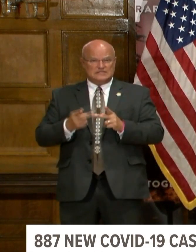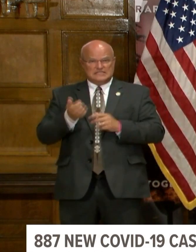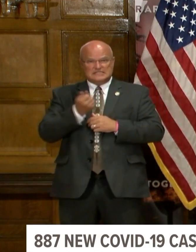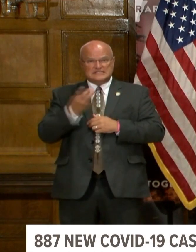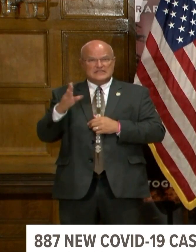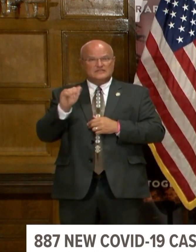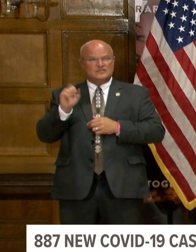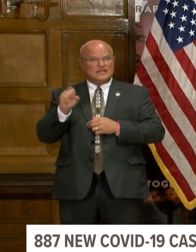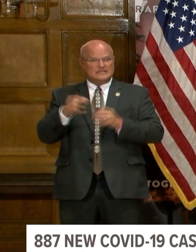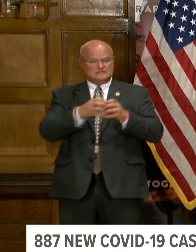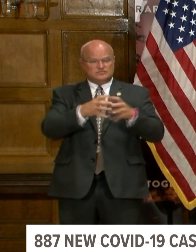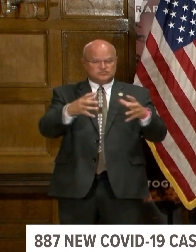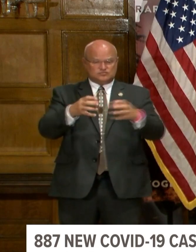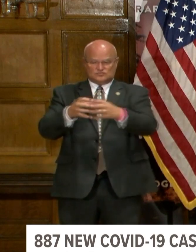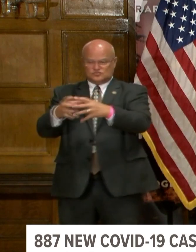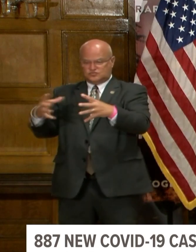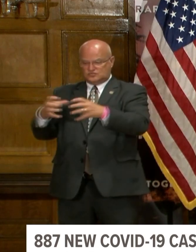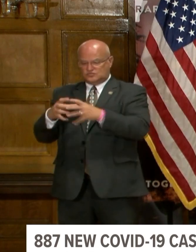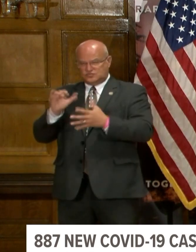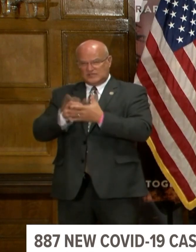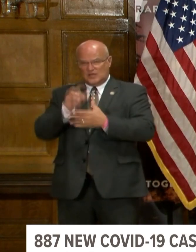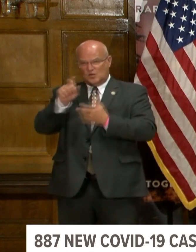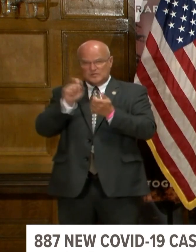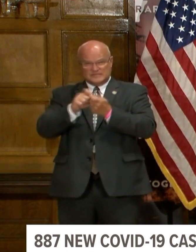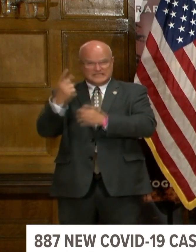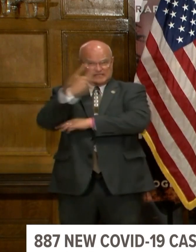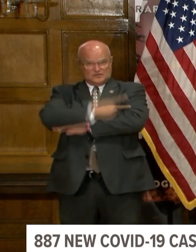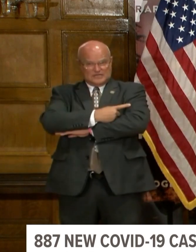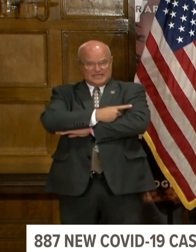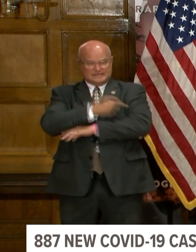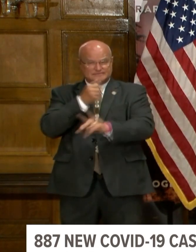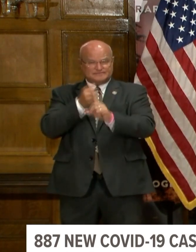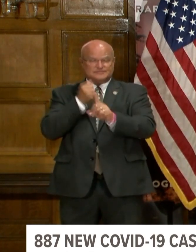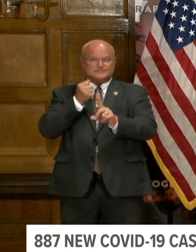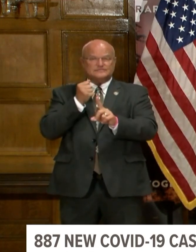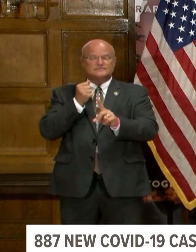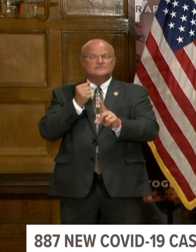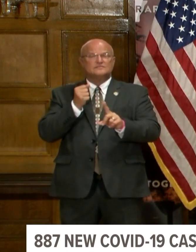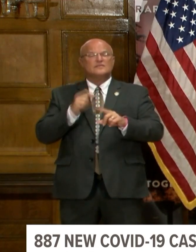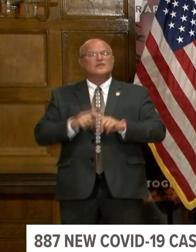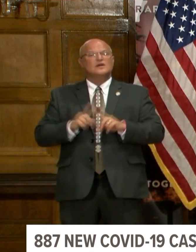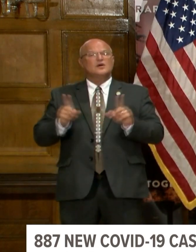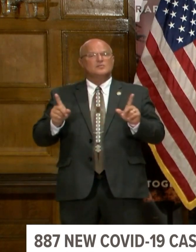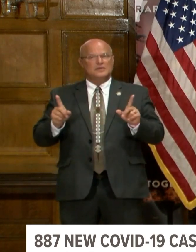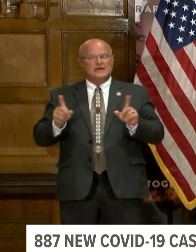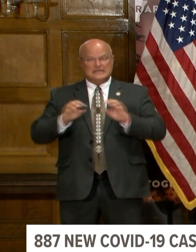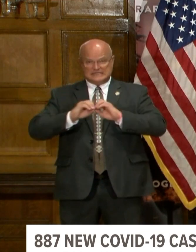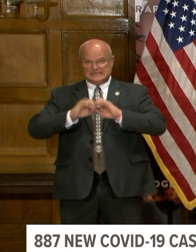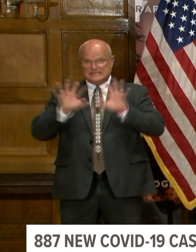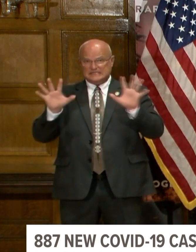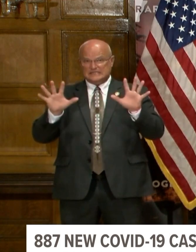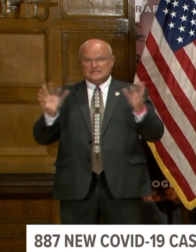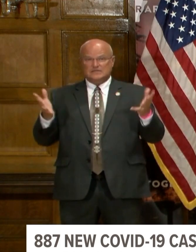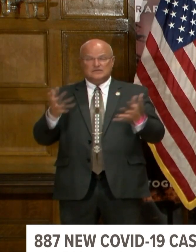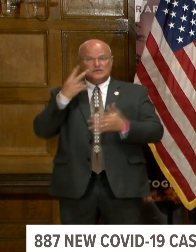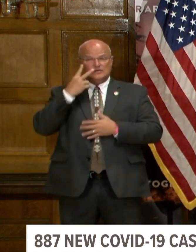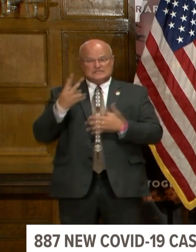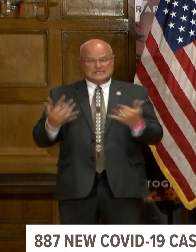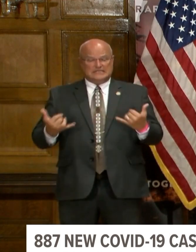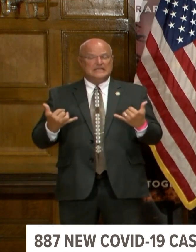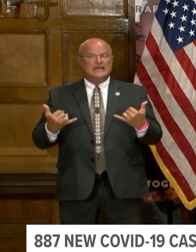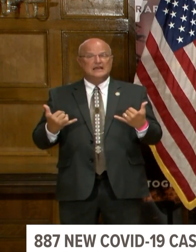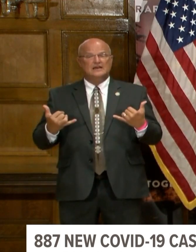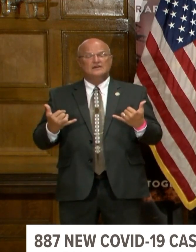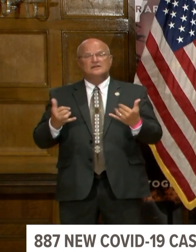multiple cases that impacted us on that one particular day. But clearly, what we're seeing